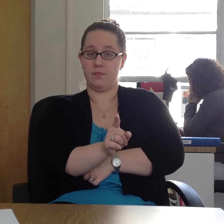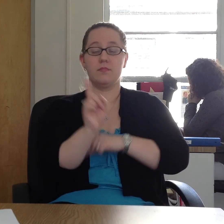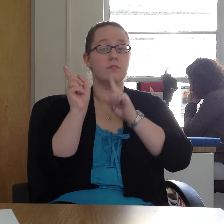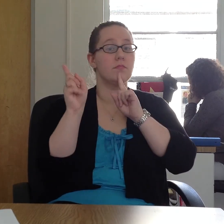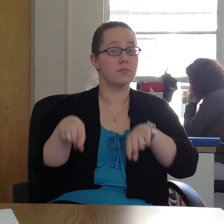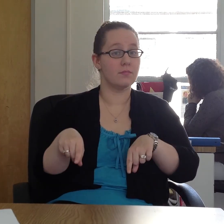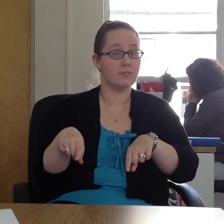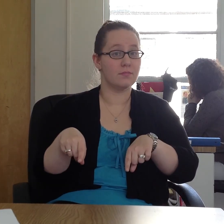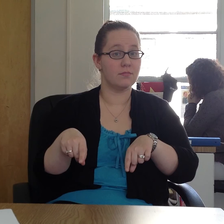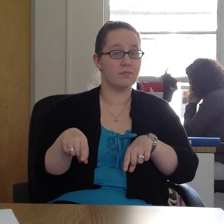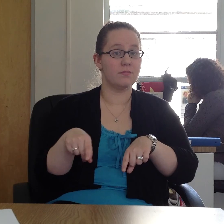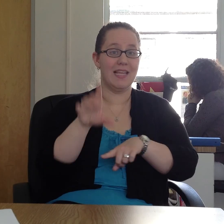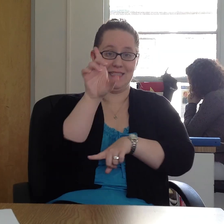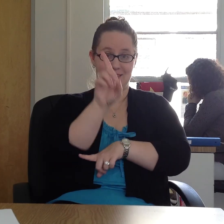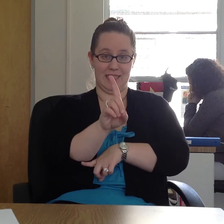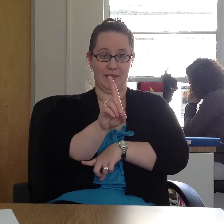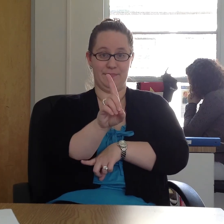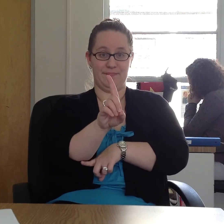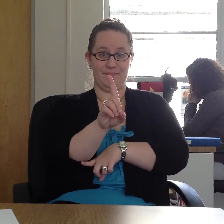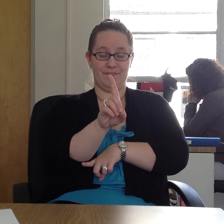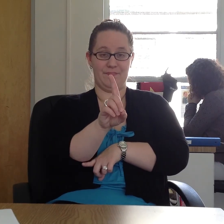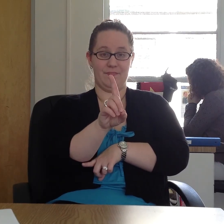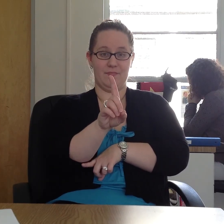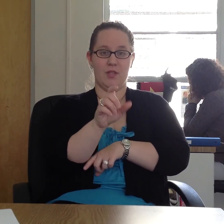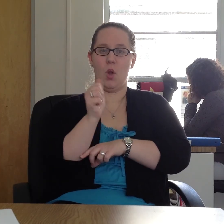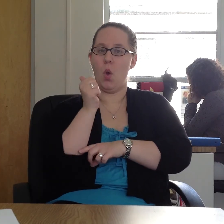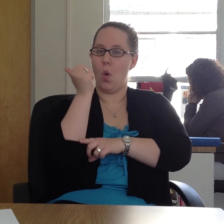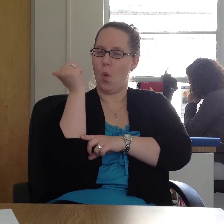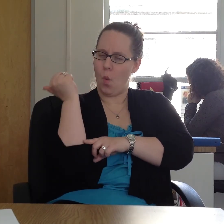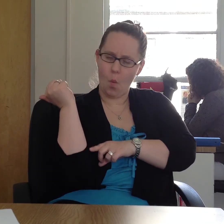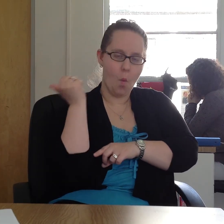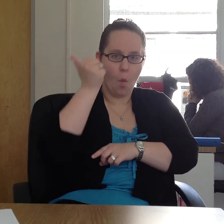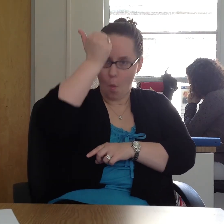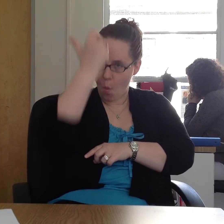Answer D. All of the above.